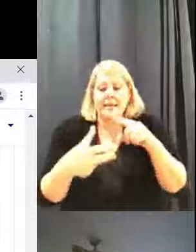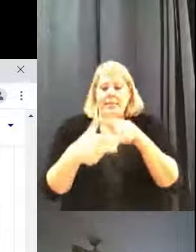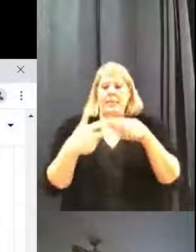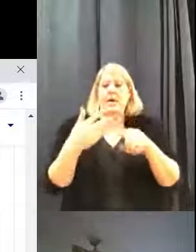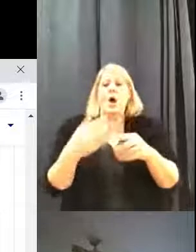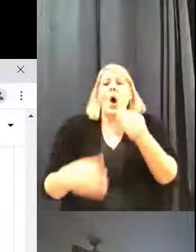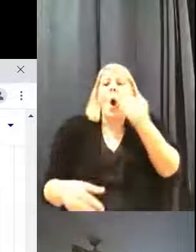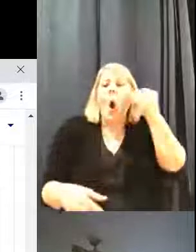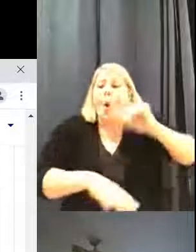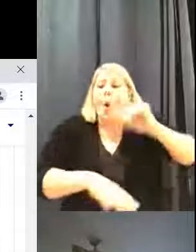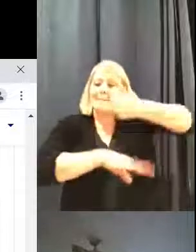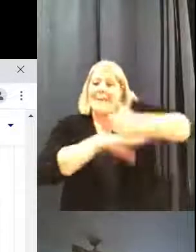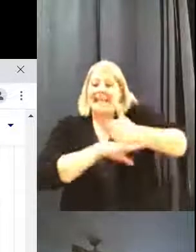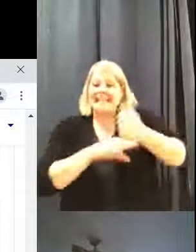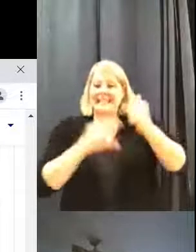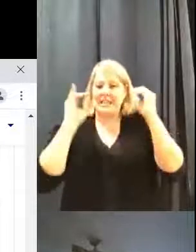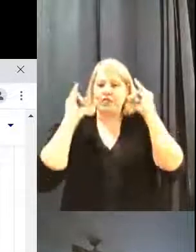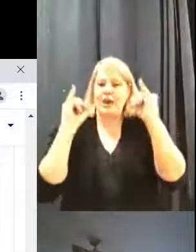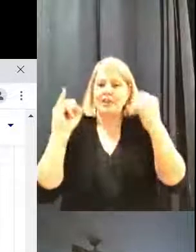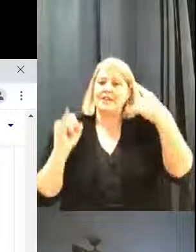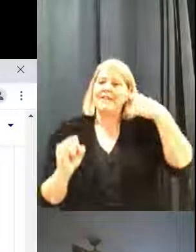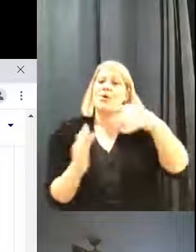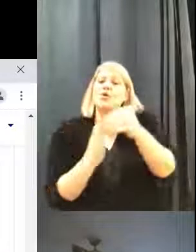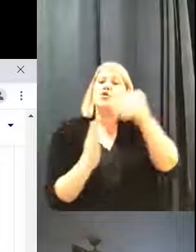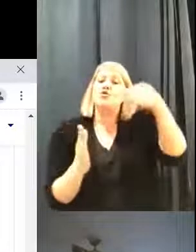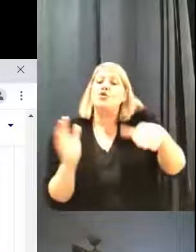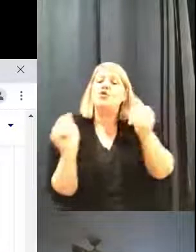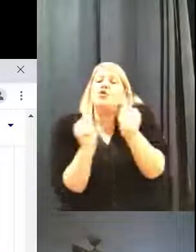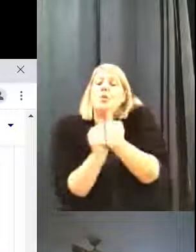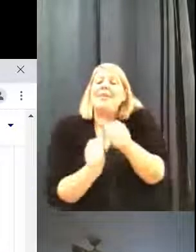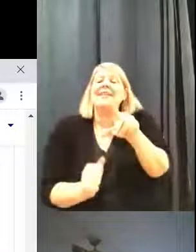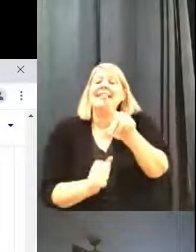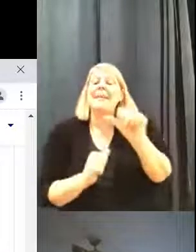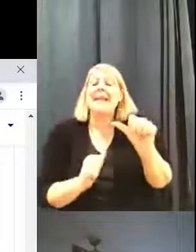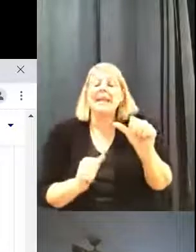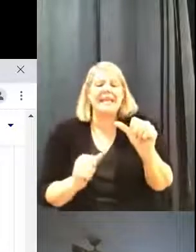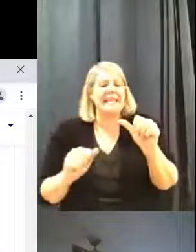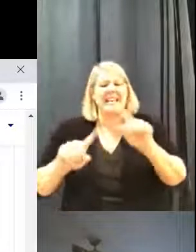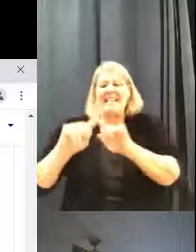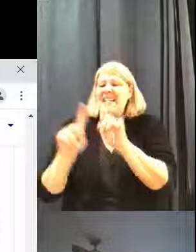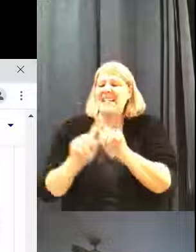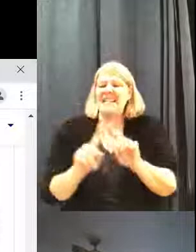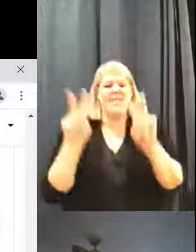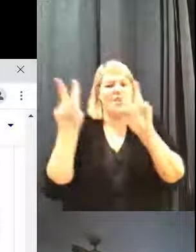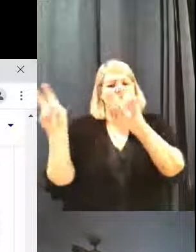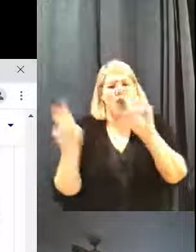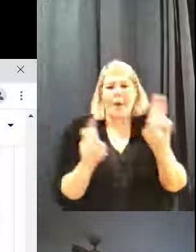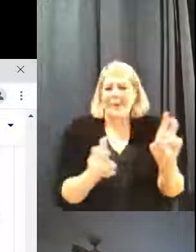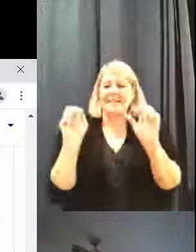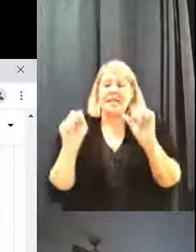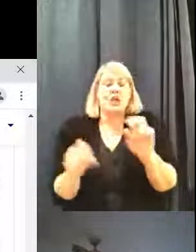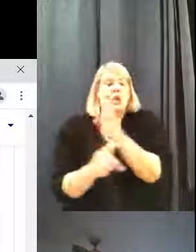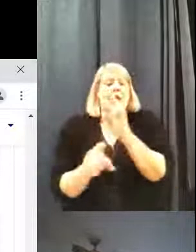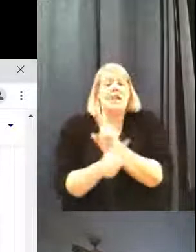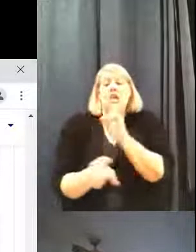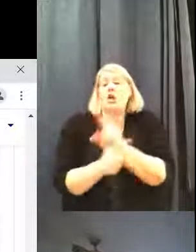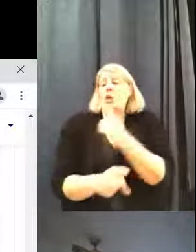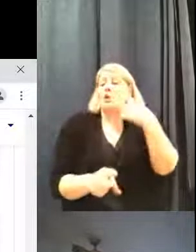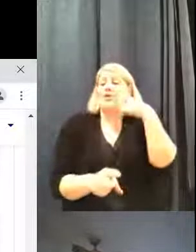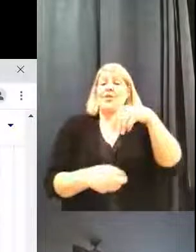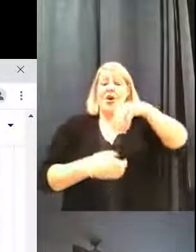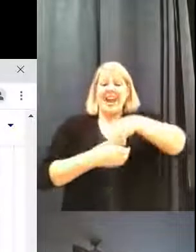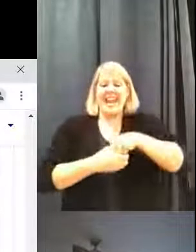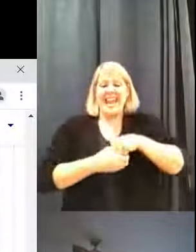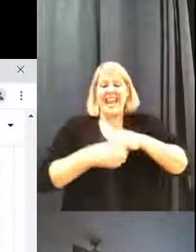disabilities, all kinds of different topics and things here that you can utilize for in-house professional development with